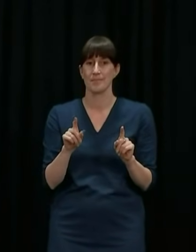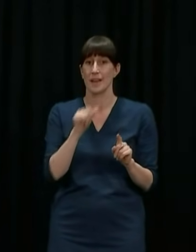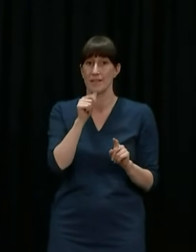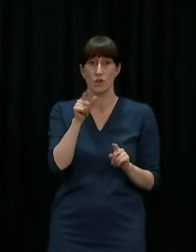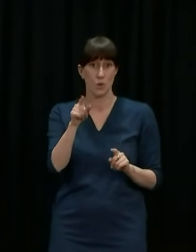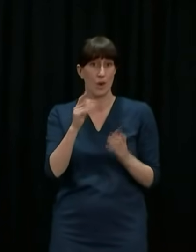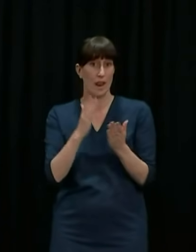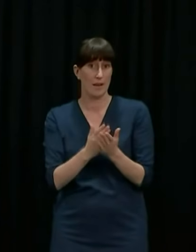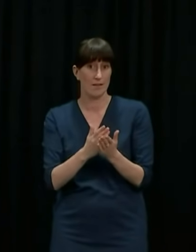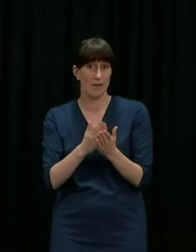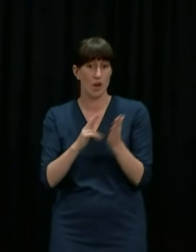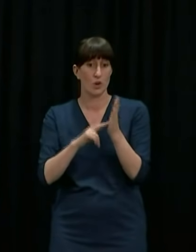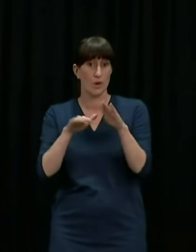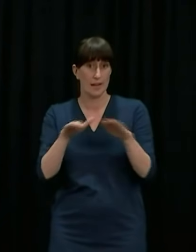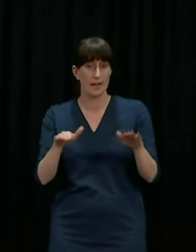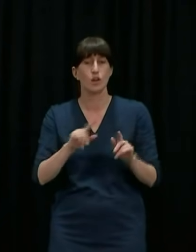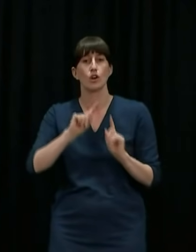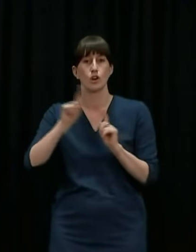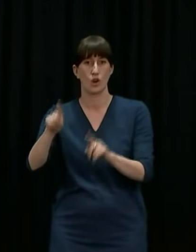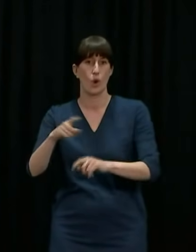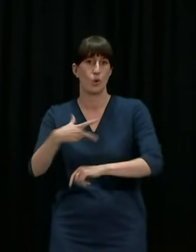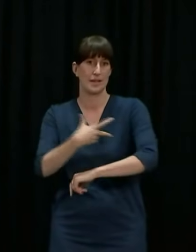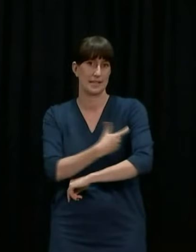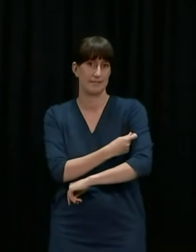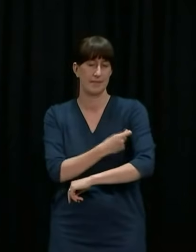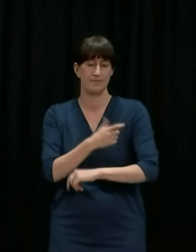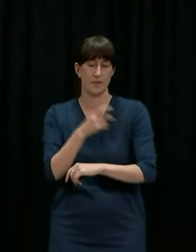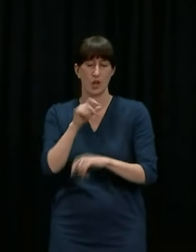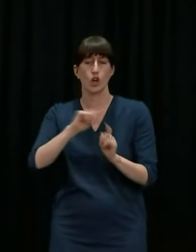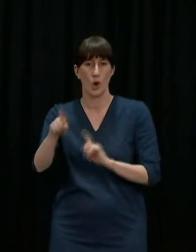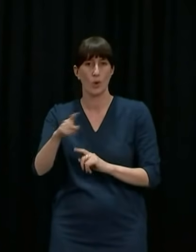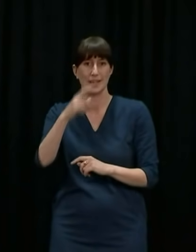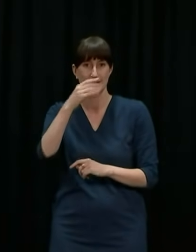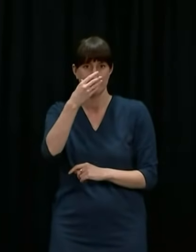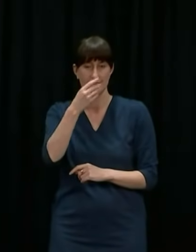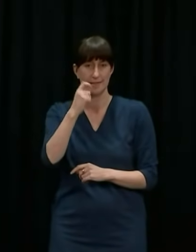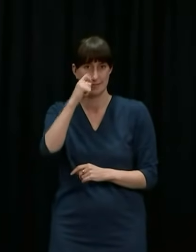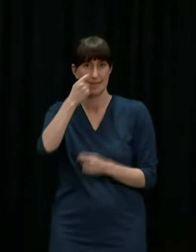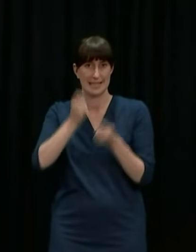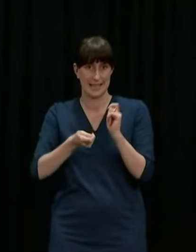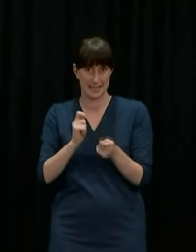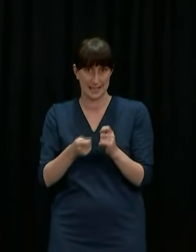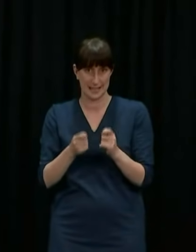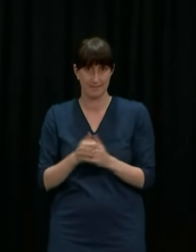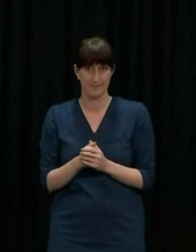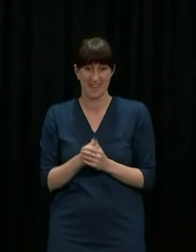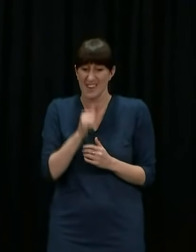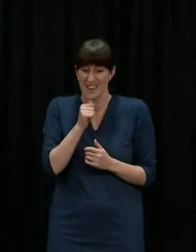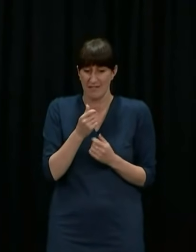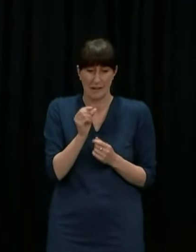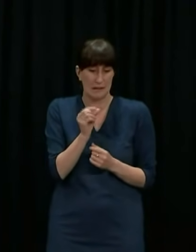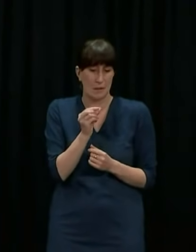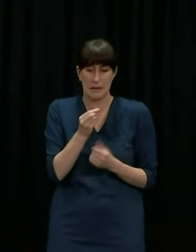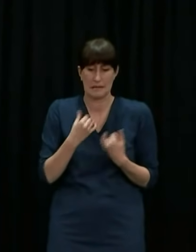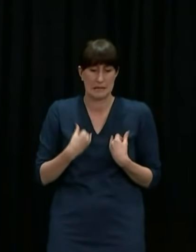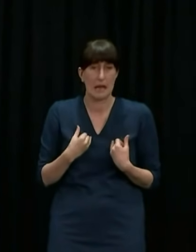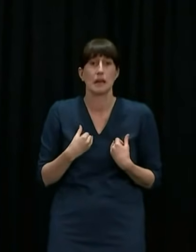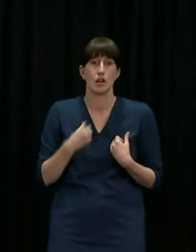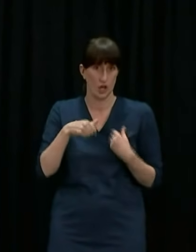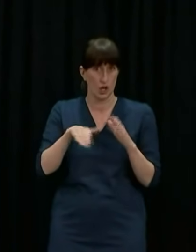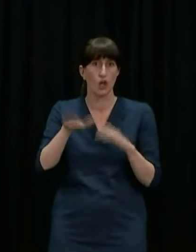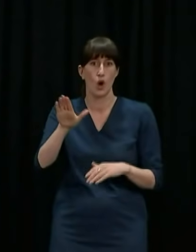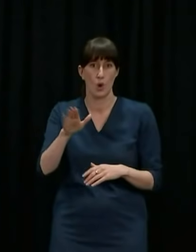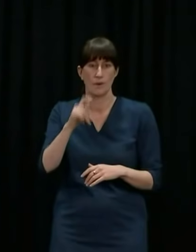have any symptoms of COVID-19, even if those symptoms are mild. Delta is a highly infectious